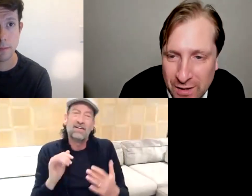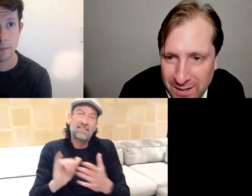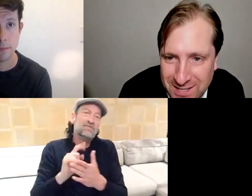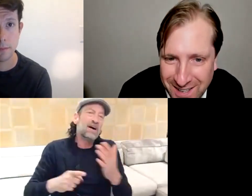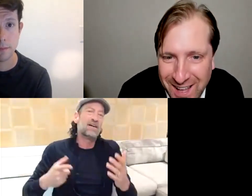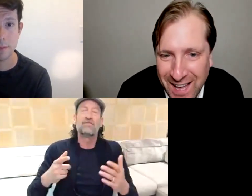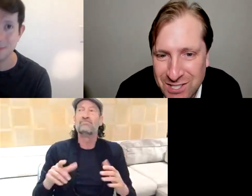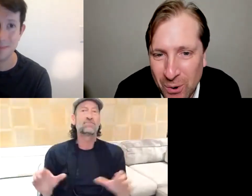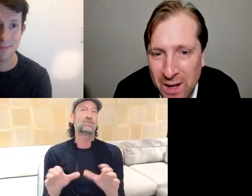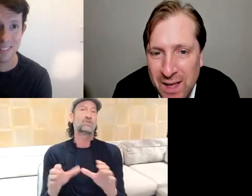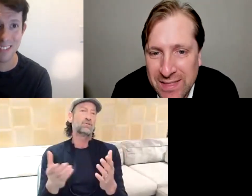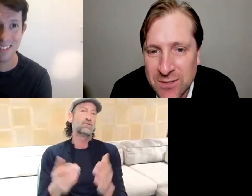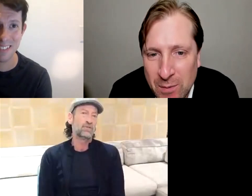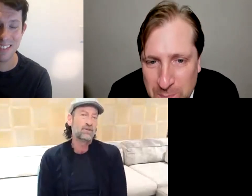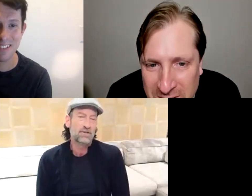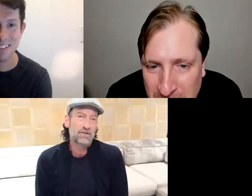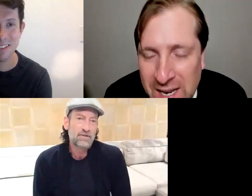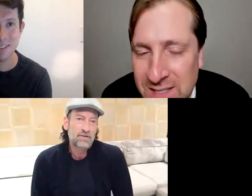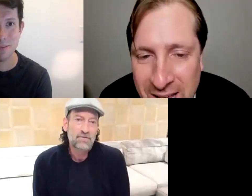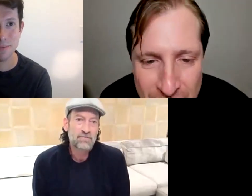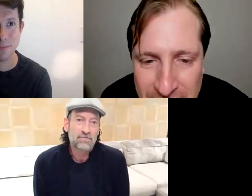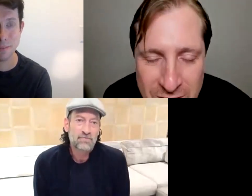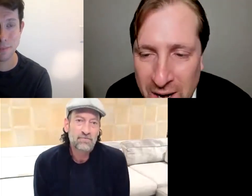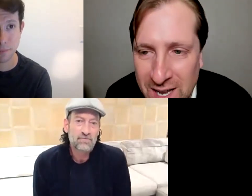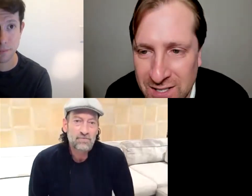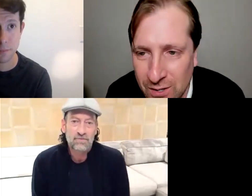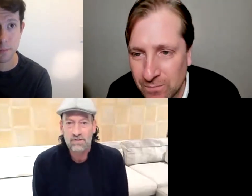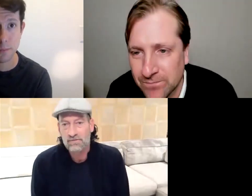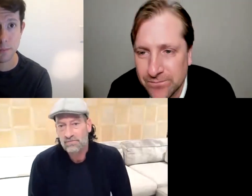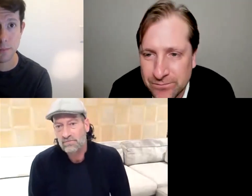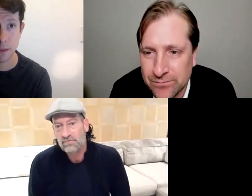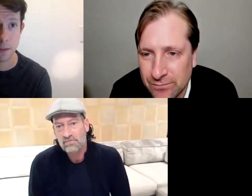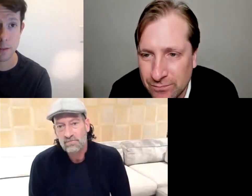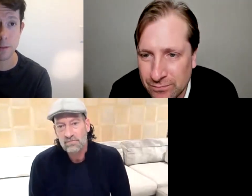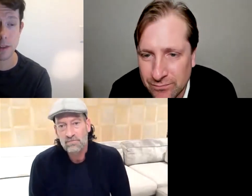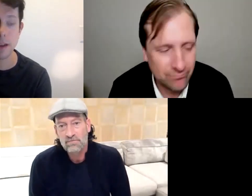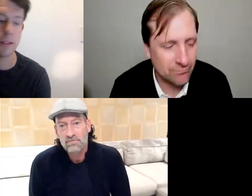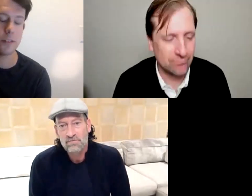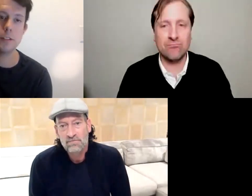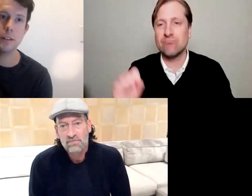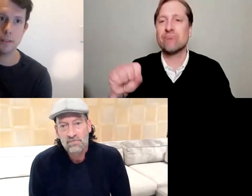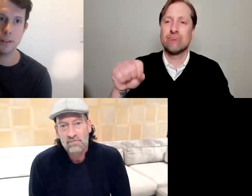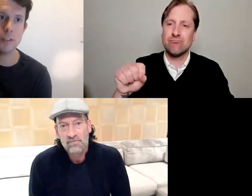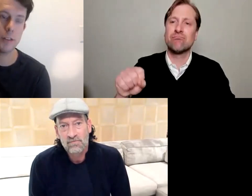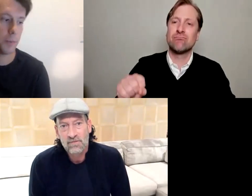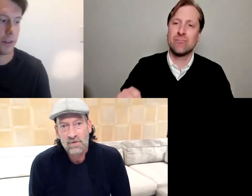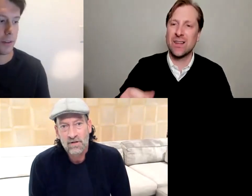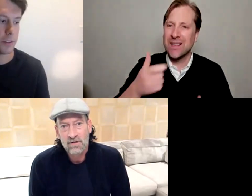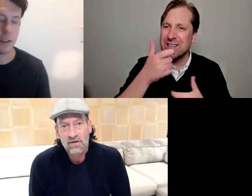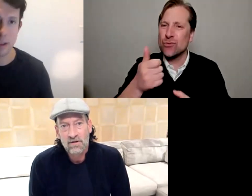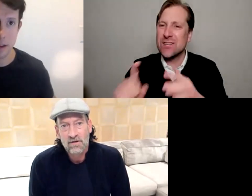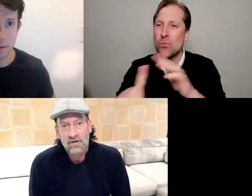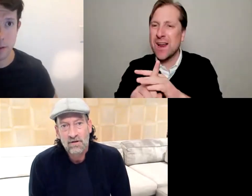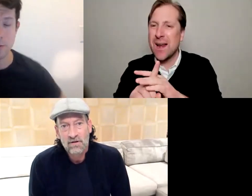other things. And so that's my responsibility as an actor, and that's what I tend to do. Absolutely. And it's interesting you bring that